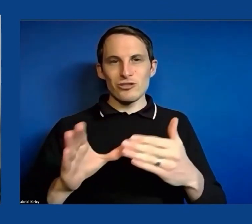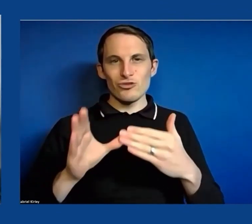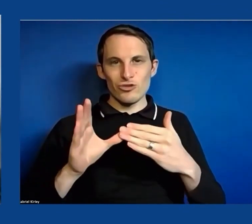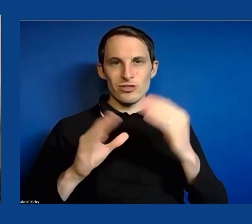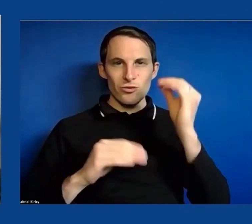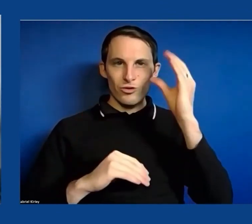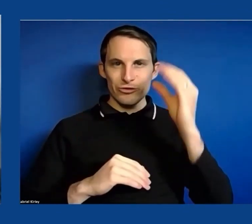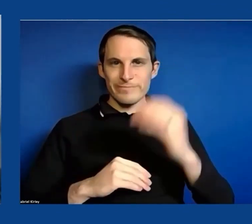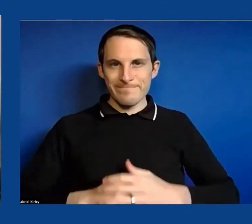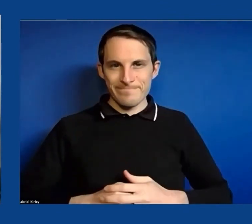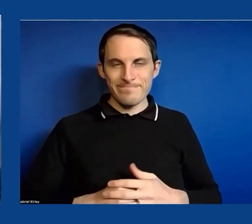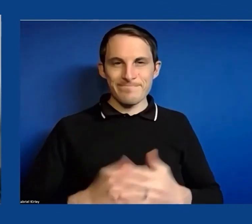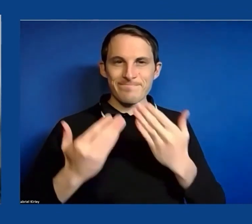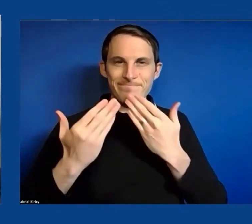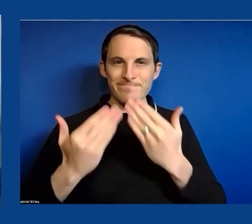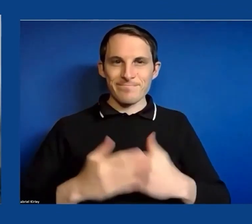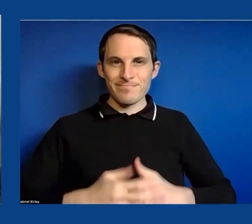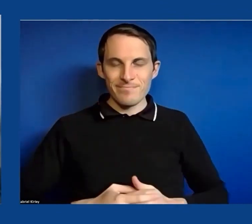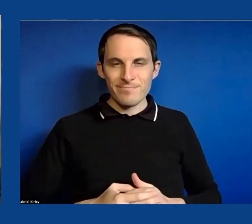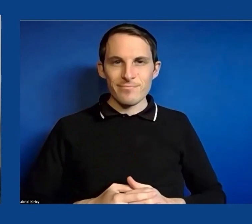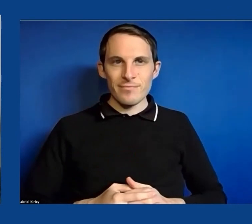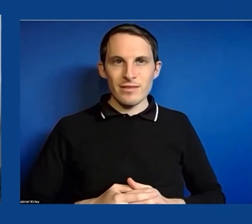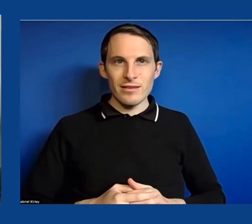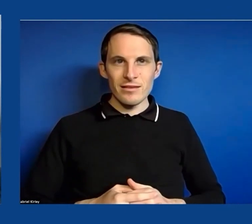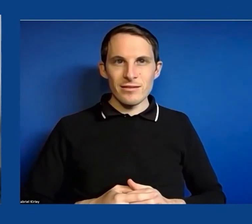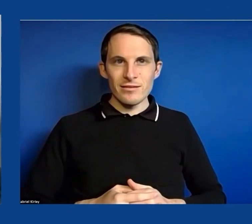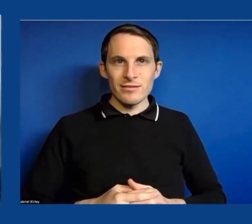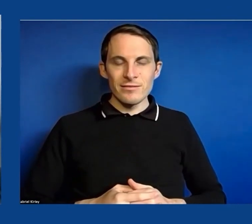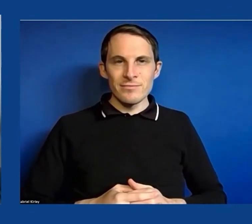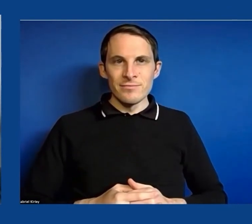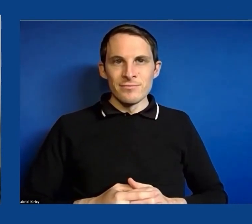knowledges. Thank you. Nongudjan.